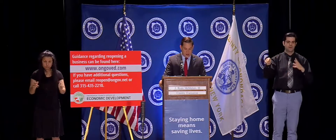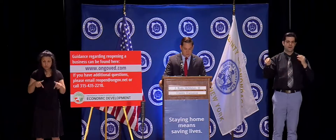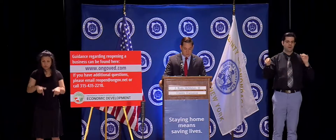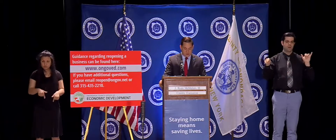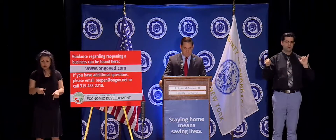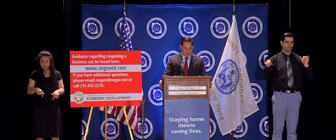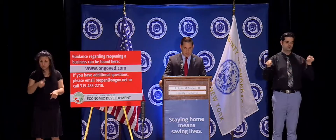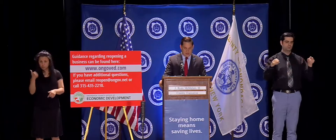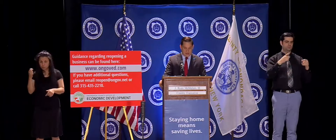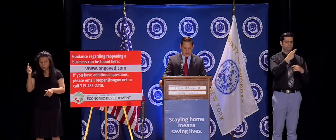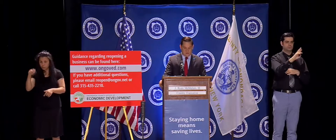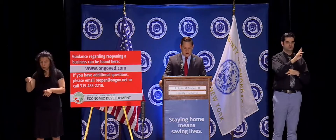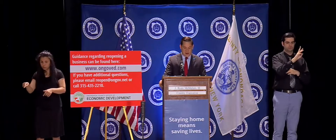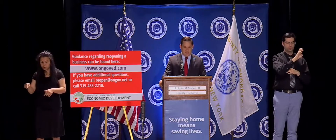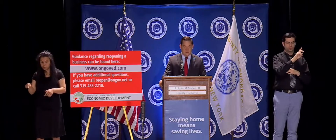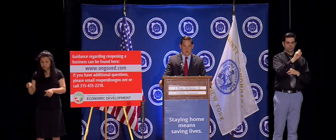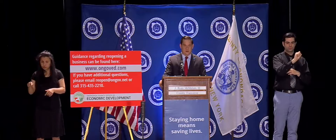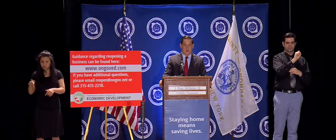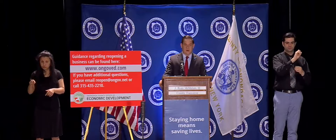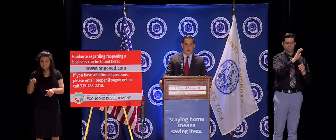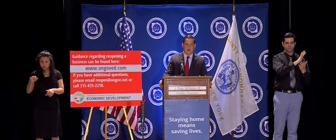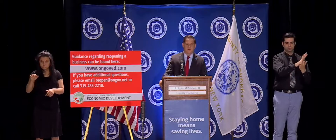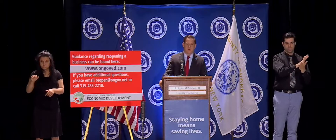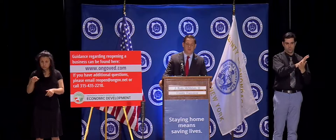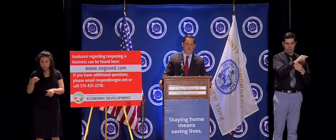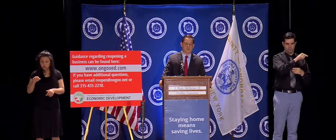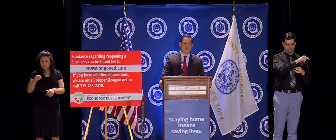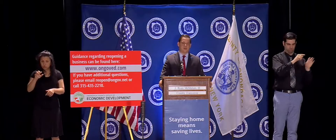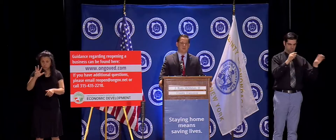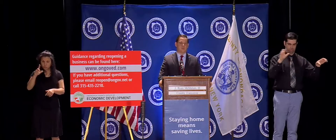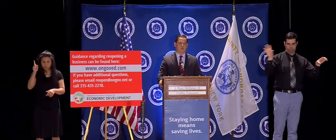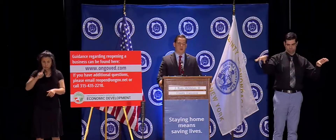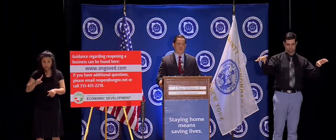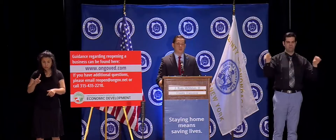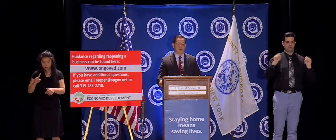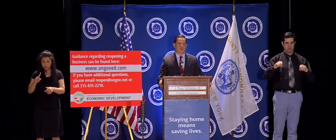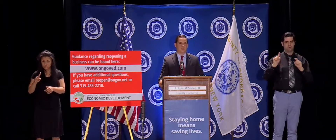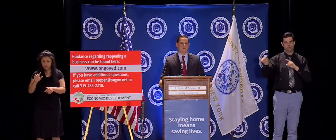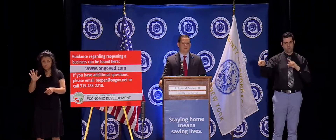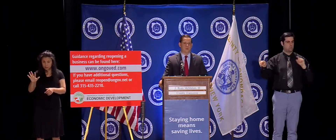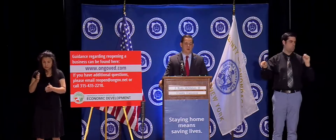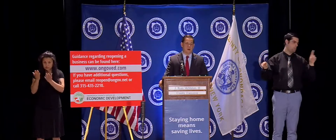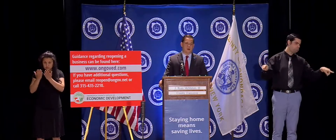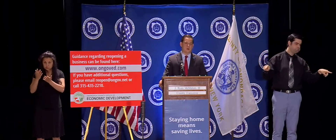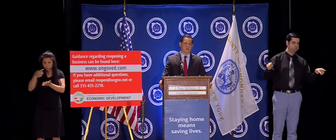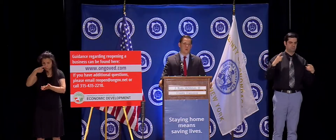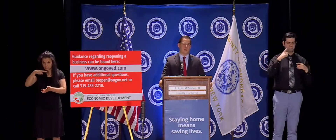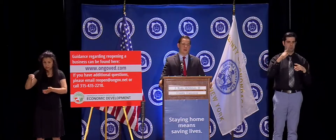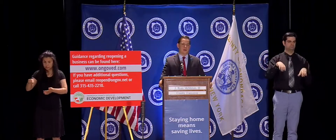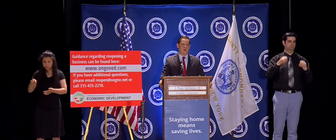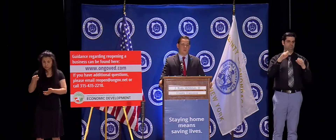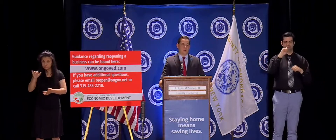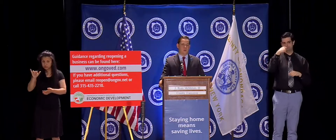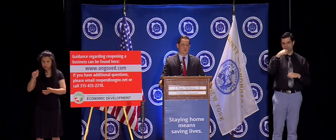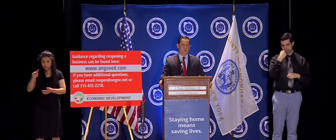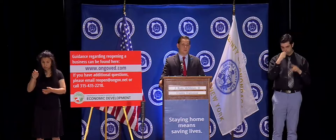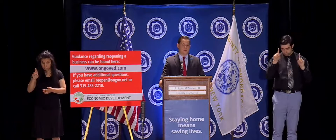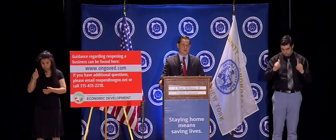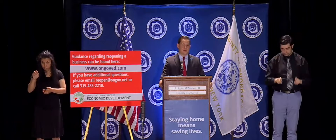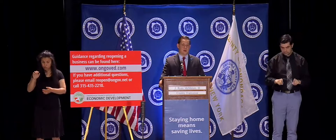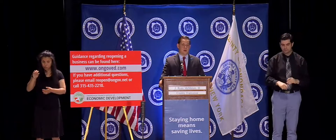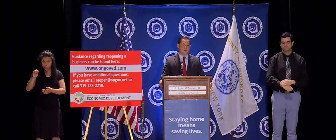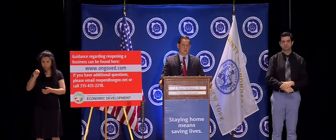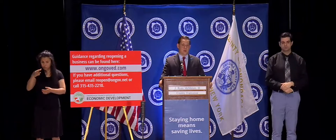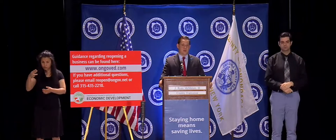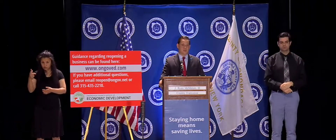Hawley Ave, again, 9 to 5. If you're interested in pre-registering, go to our county health department's